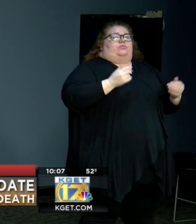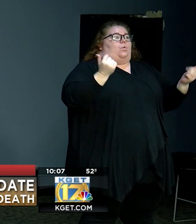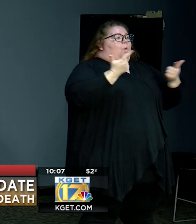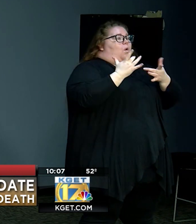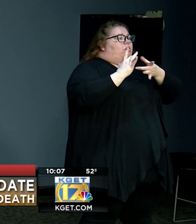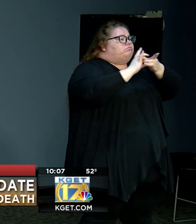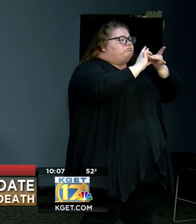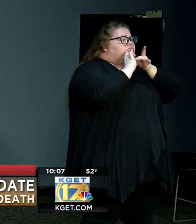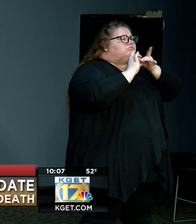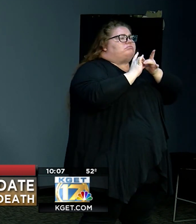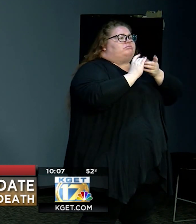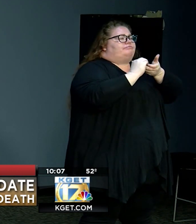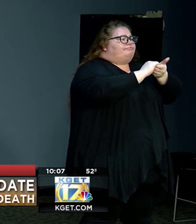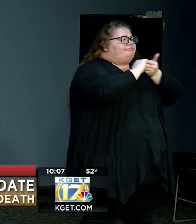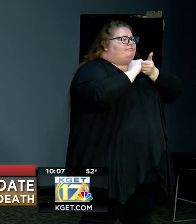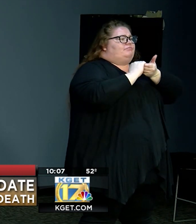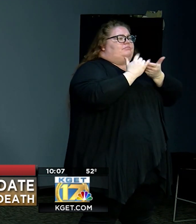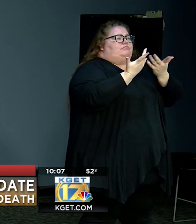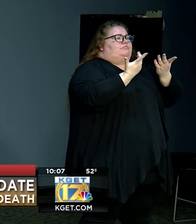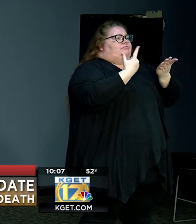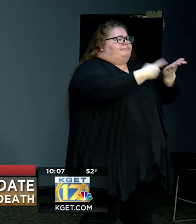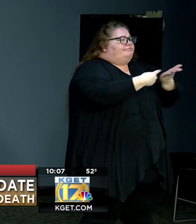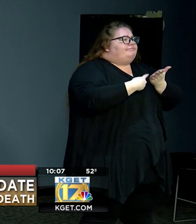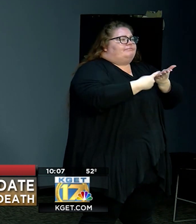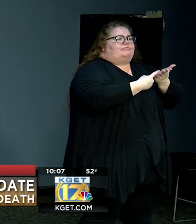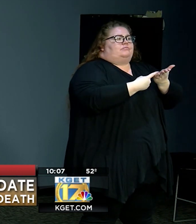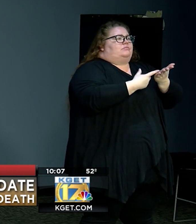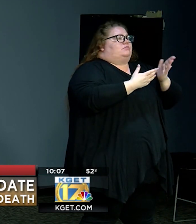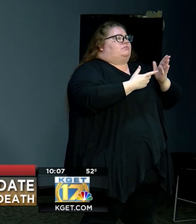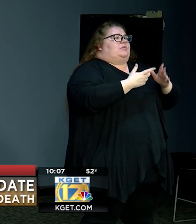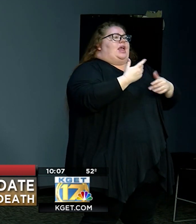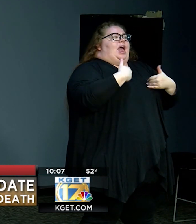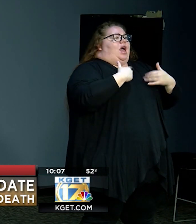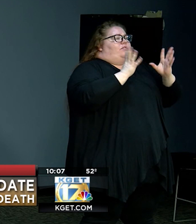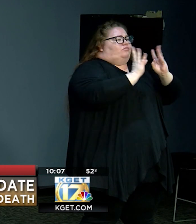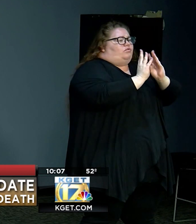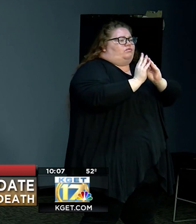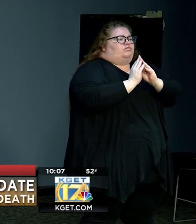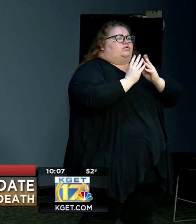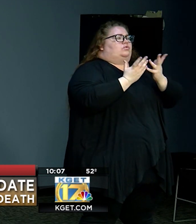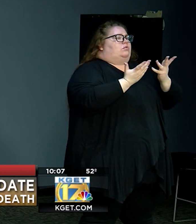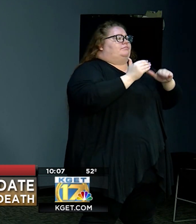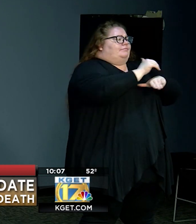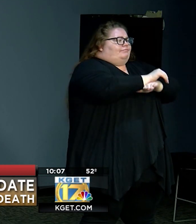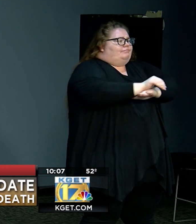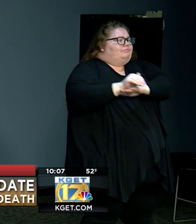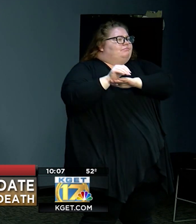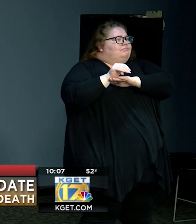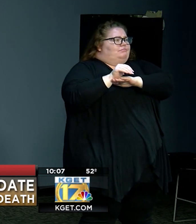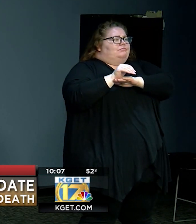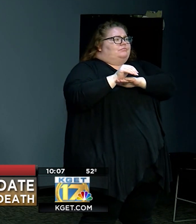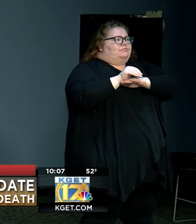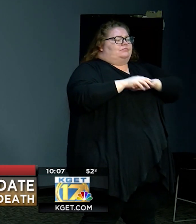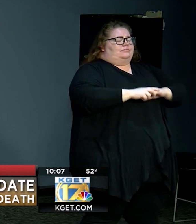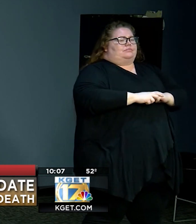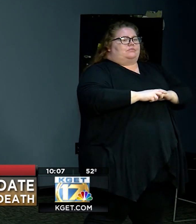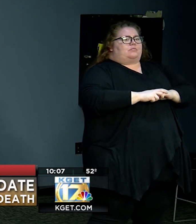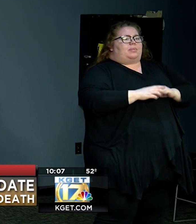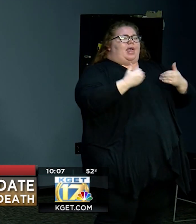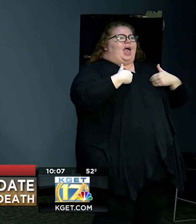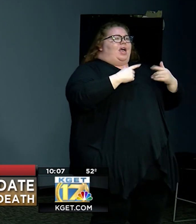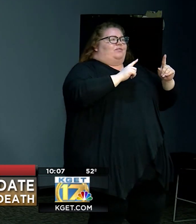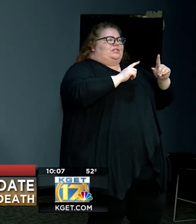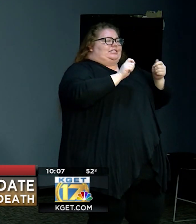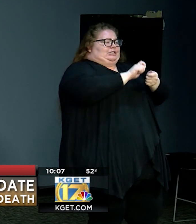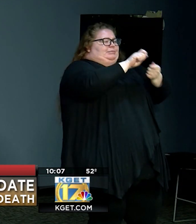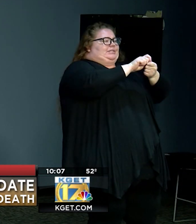on a regular basis. In fact, we have conference calls almost nightly. We're highlighting those issues that really